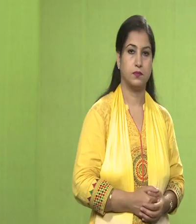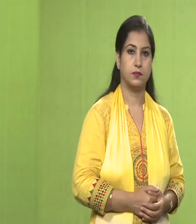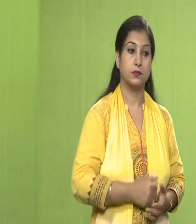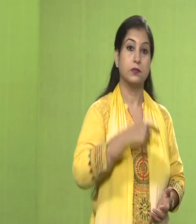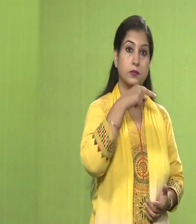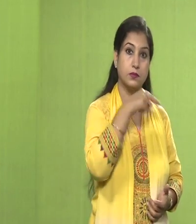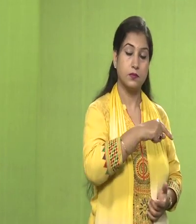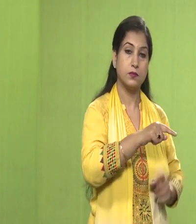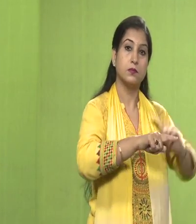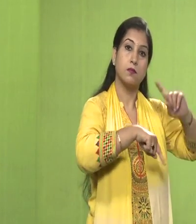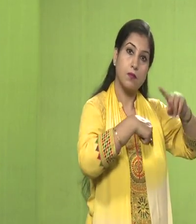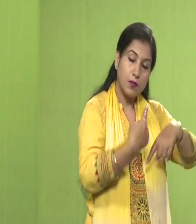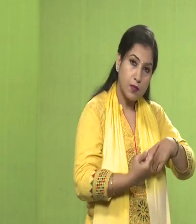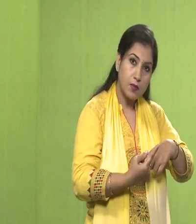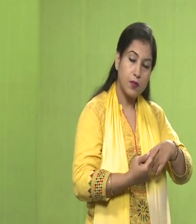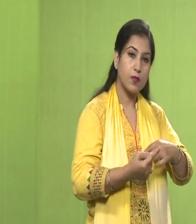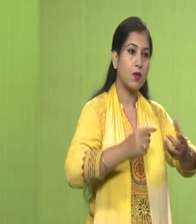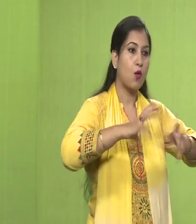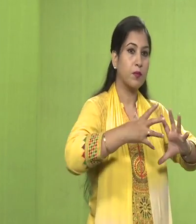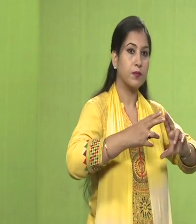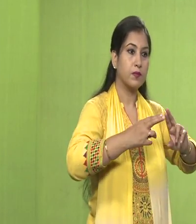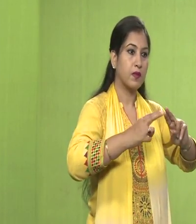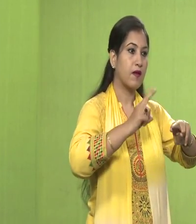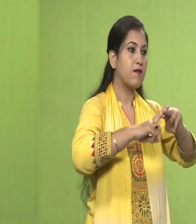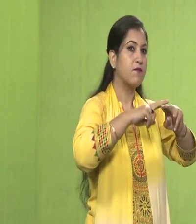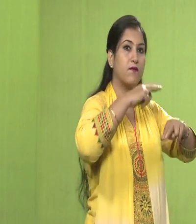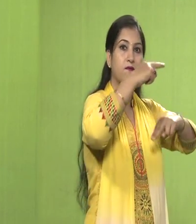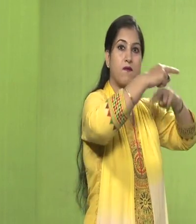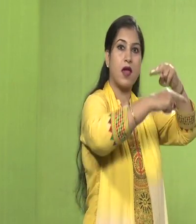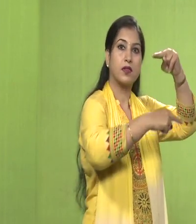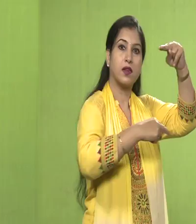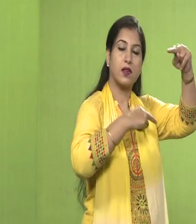This finally led to the birth of the Industrial Revolution in Europe.